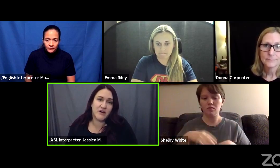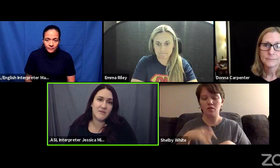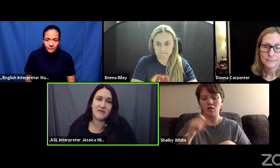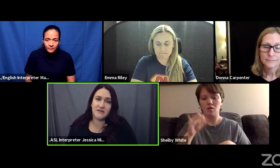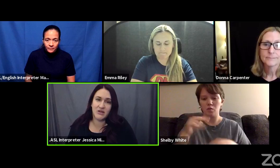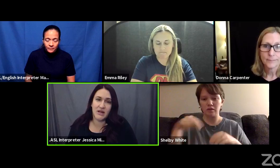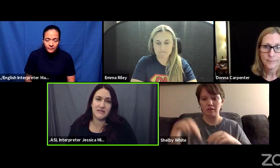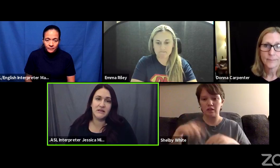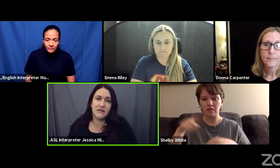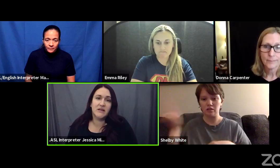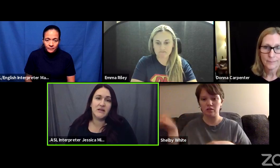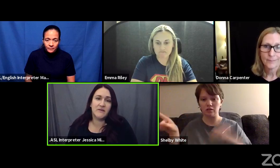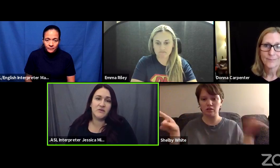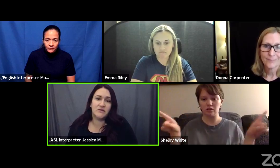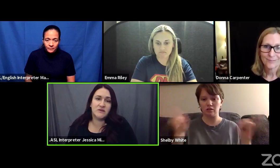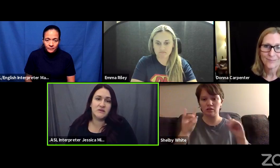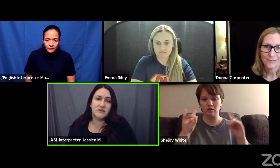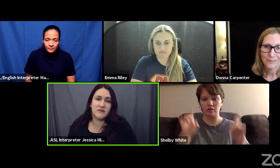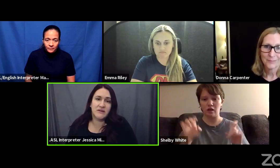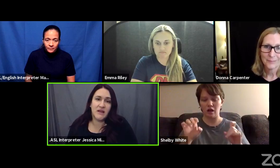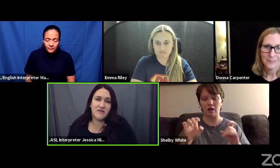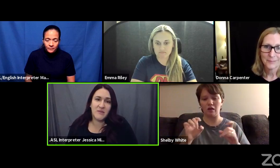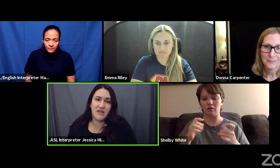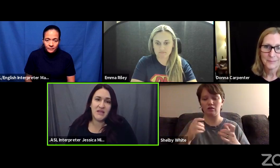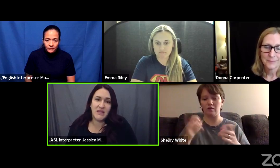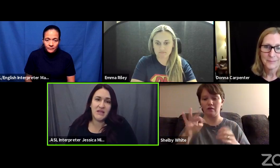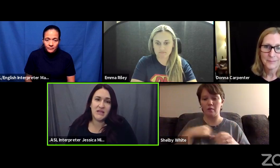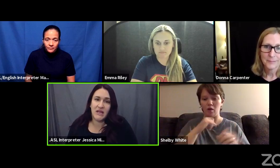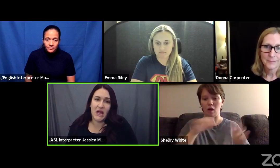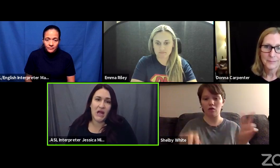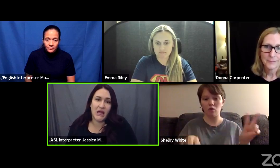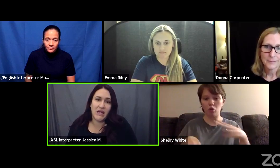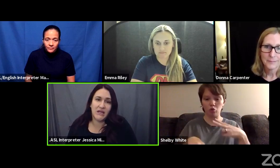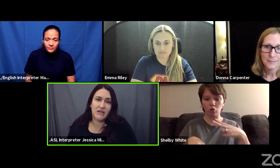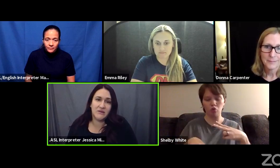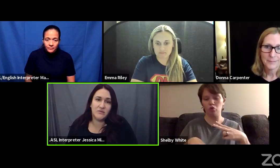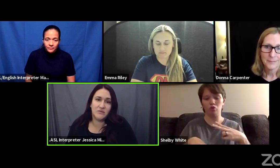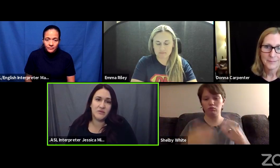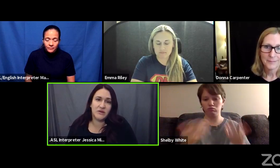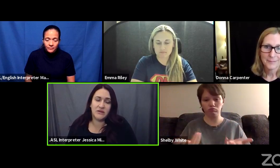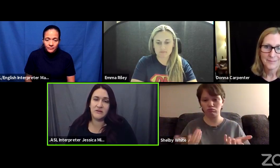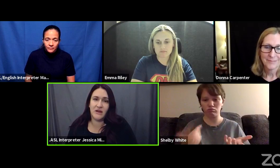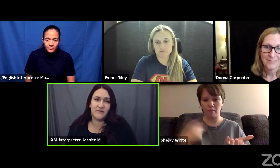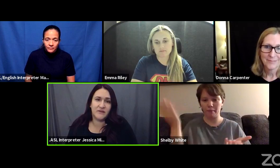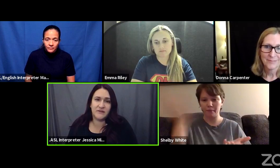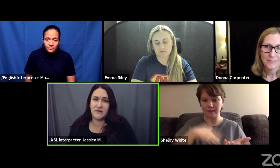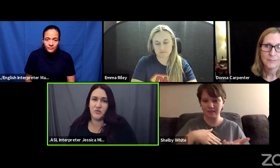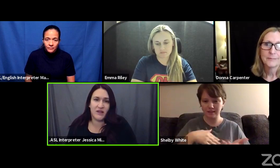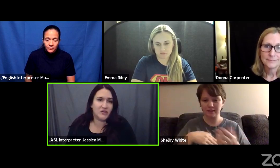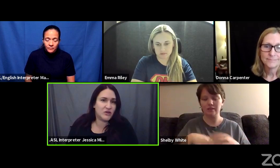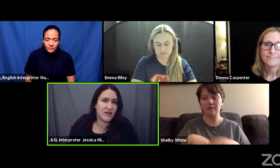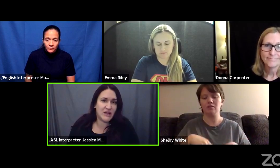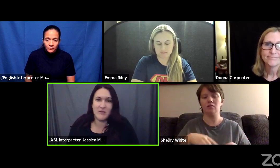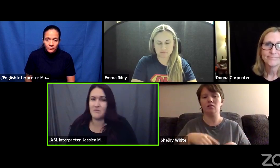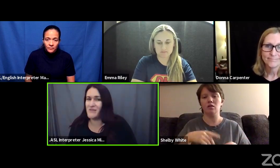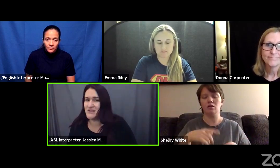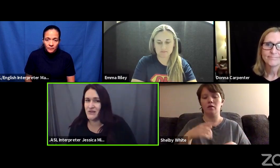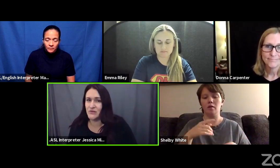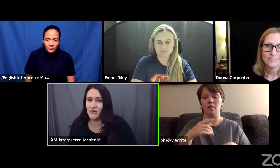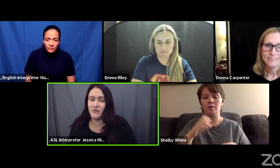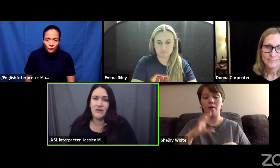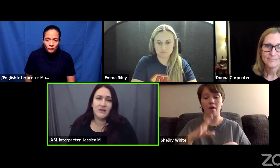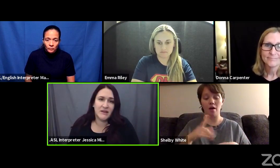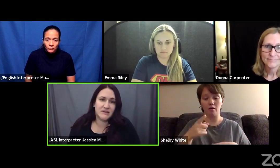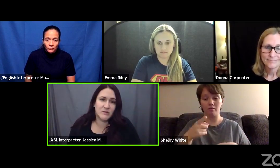standing in front of me, that's great. If you stood to the side of me, I would not feel as comfortable, like looking, I might